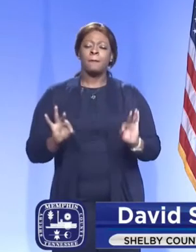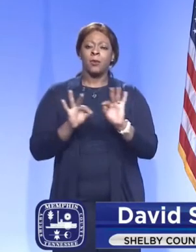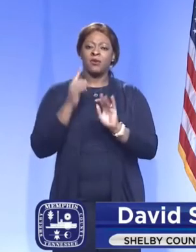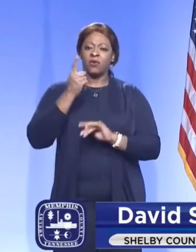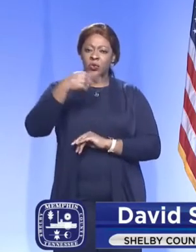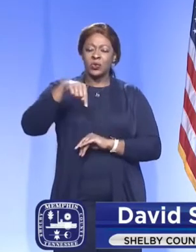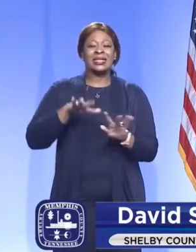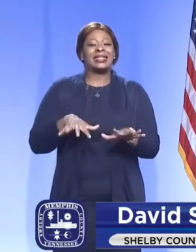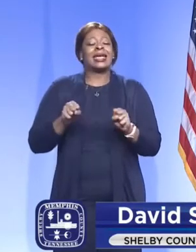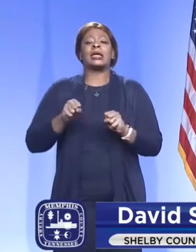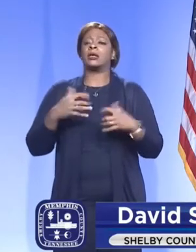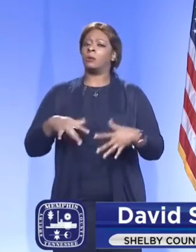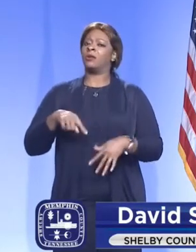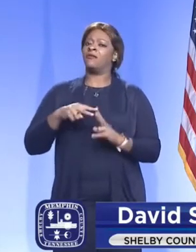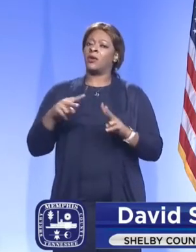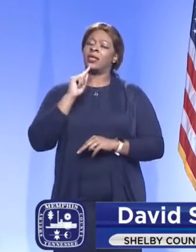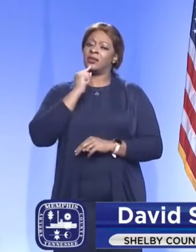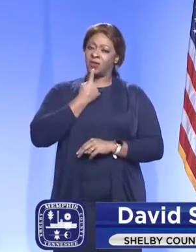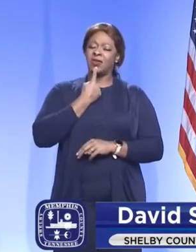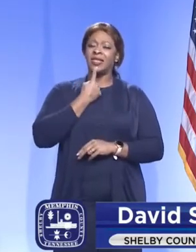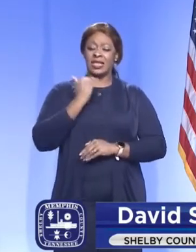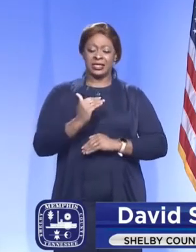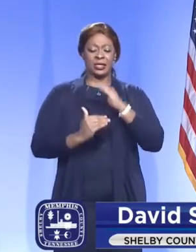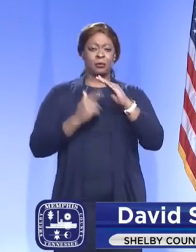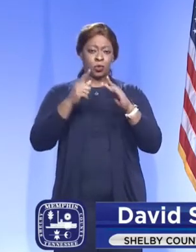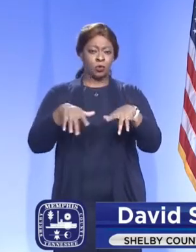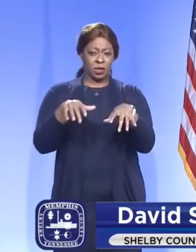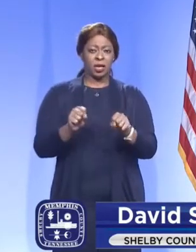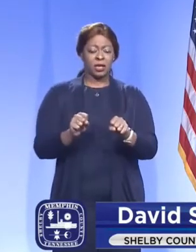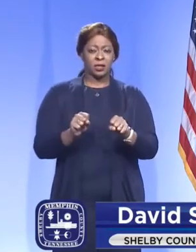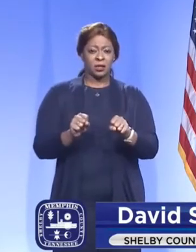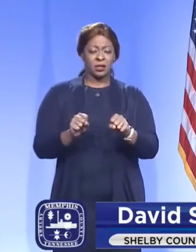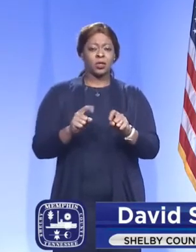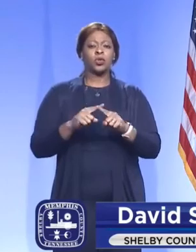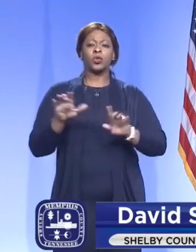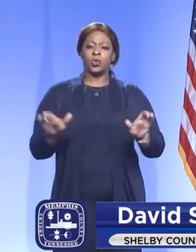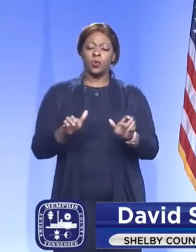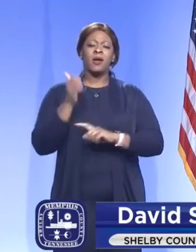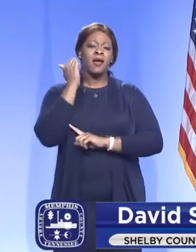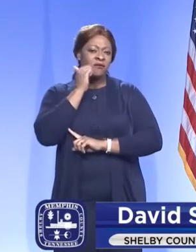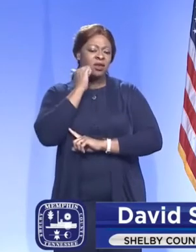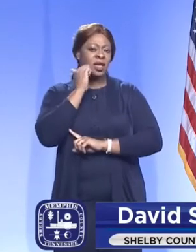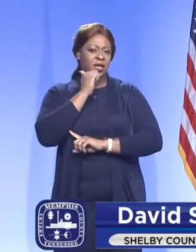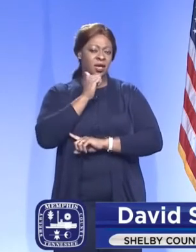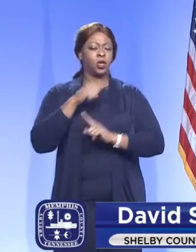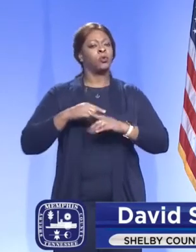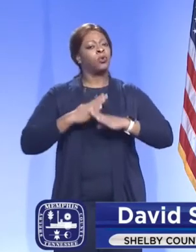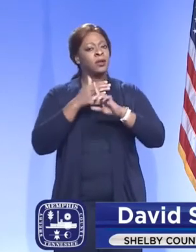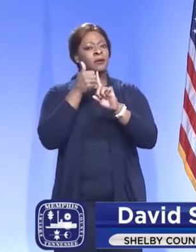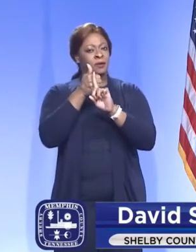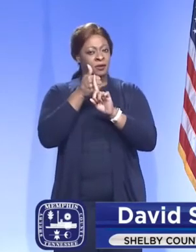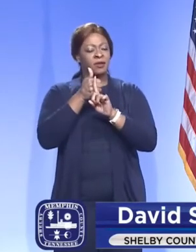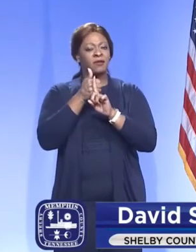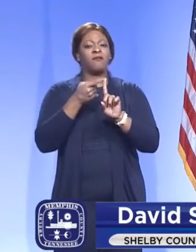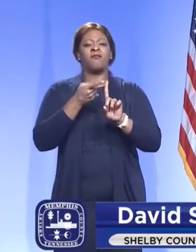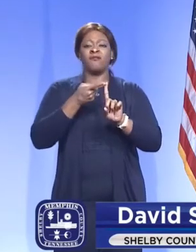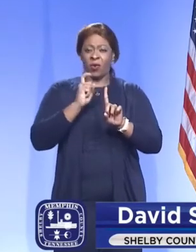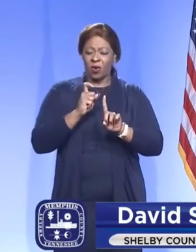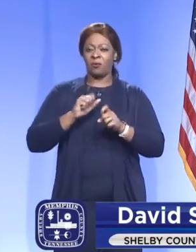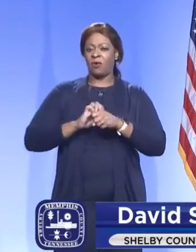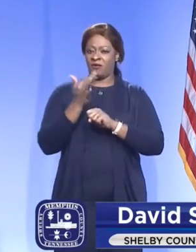or co-risk factors have been the most important ones stably throughout the epidemic. We always want to bring that